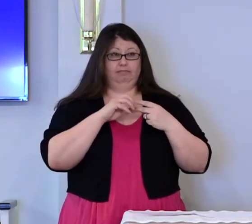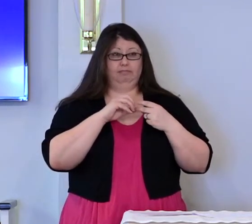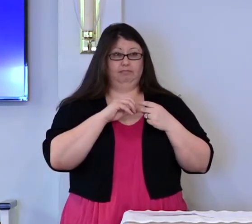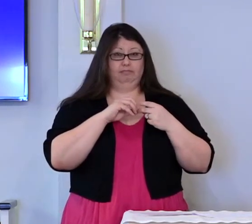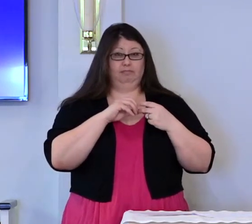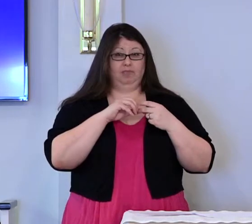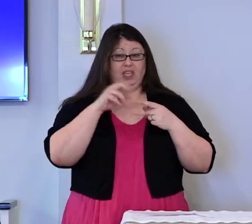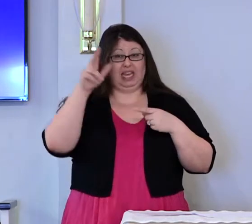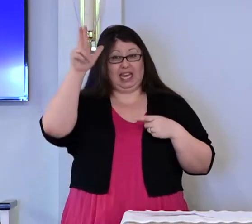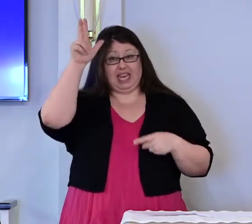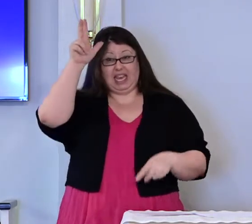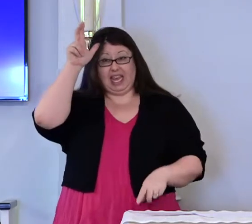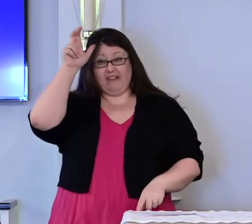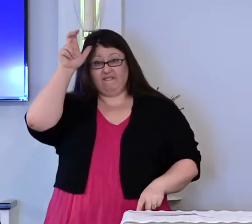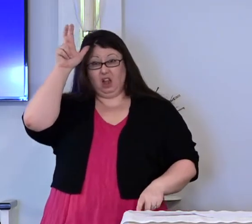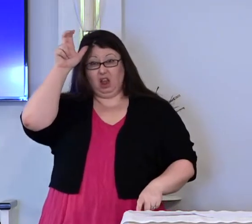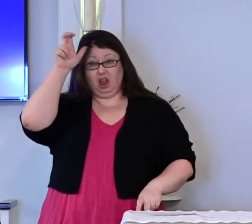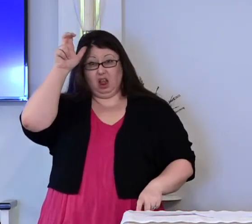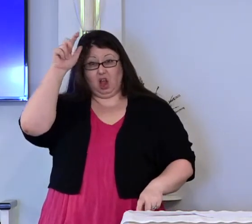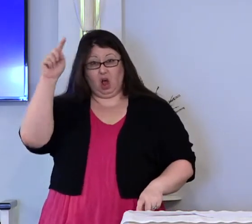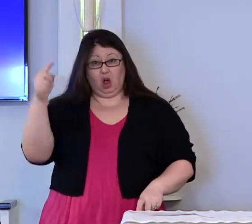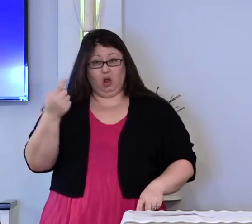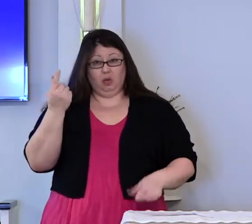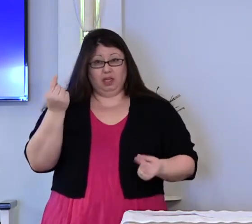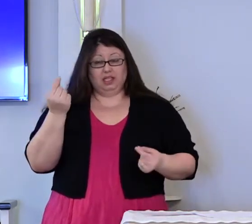evil always lies.